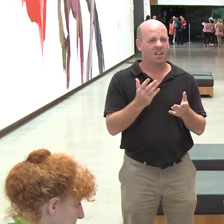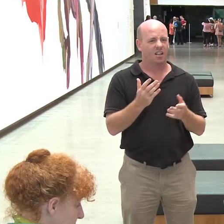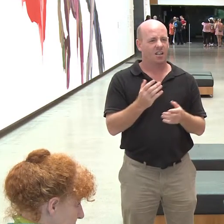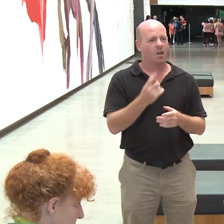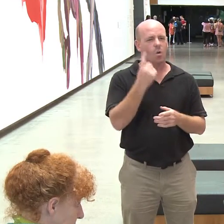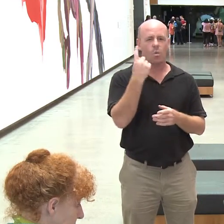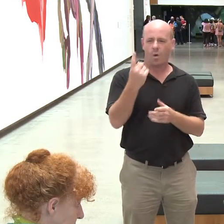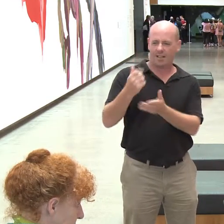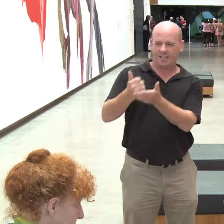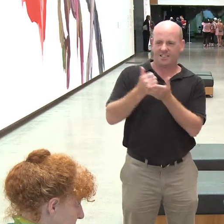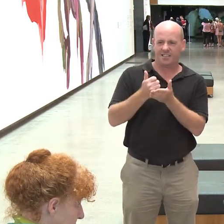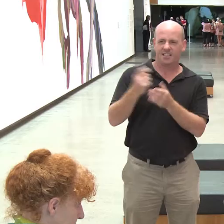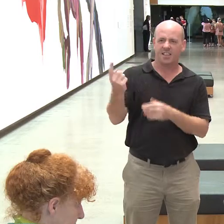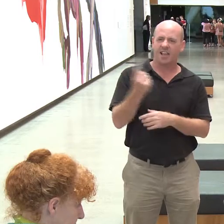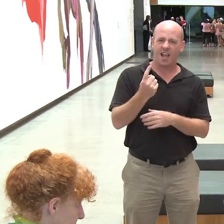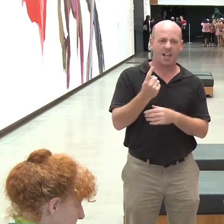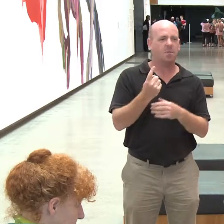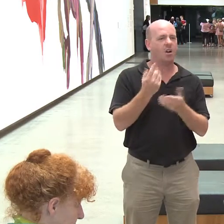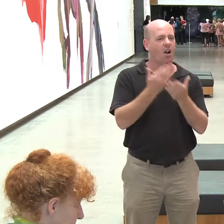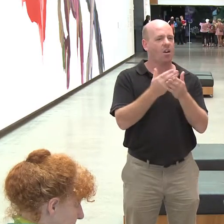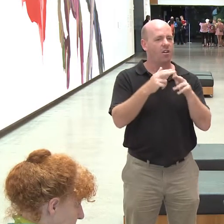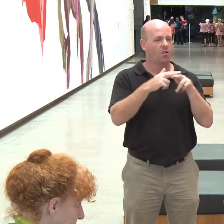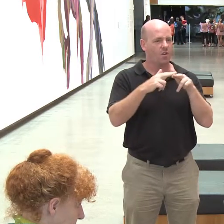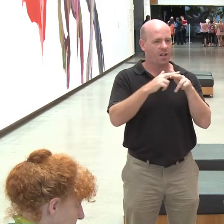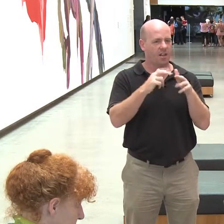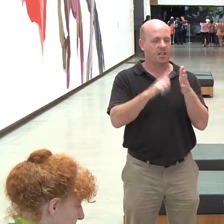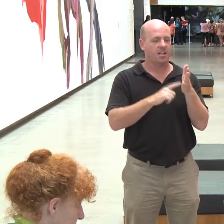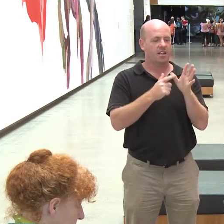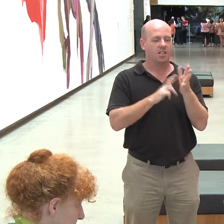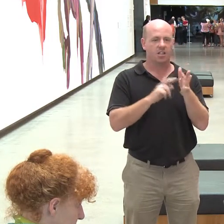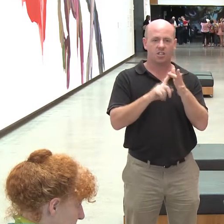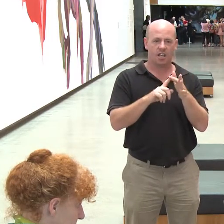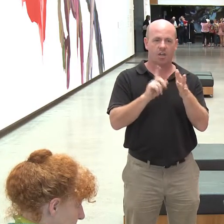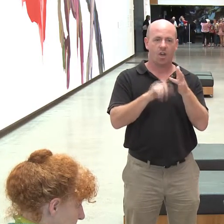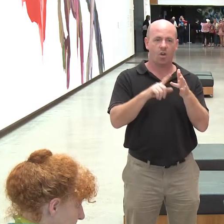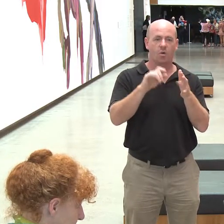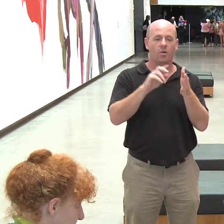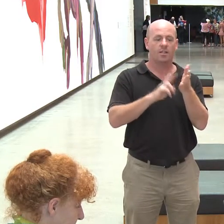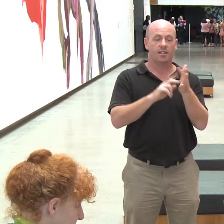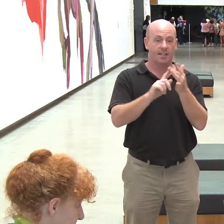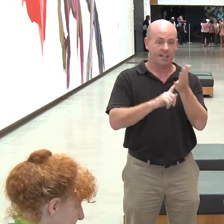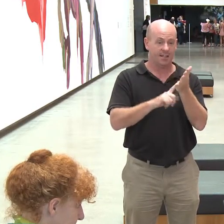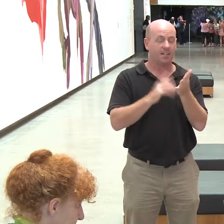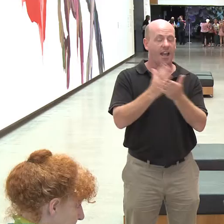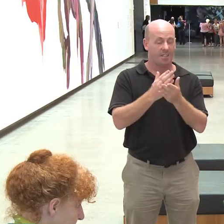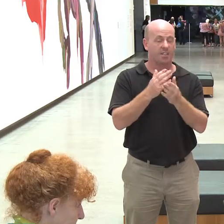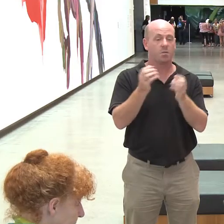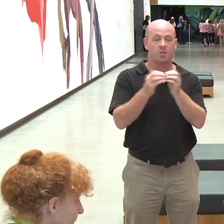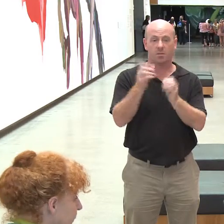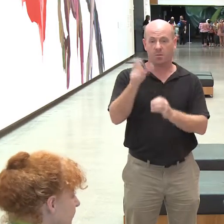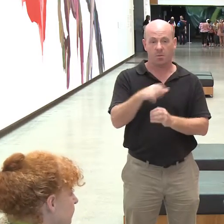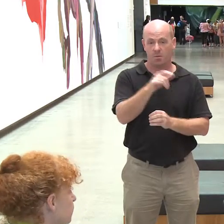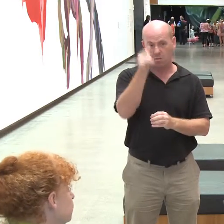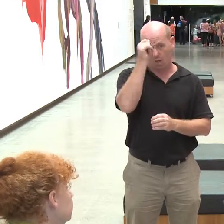one assistant that came on a Friday, Jane O'Neill, who's actually from Brisbane, and some people might know